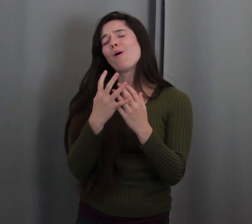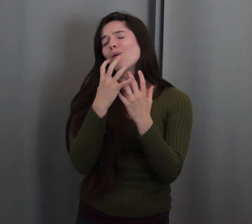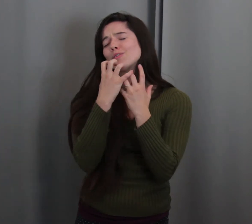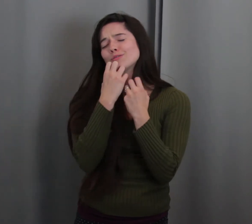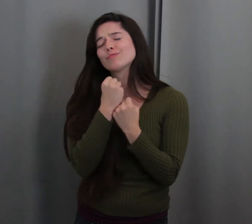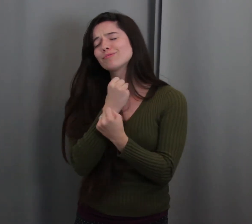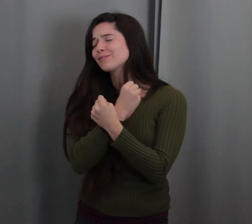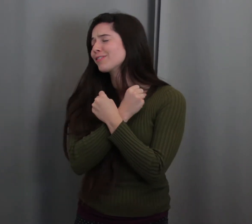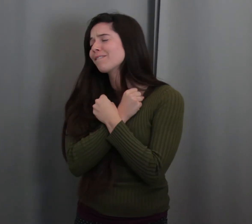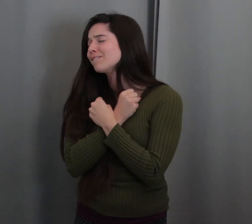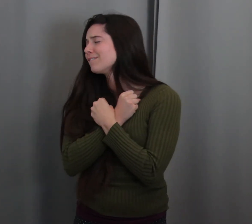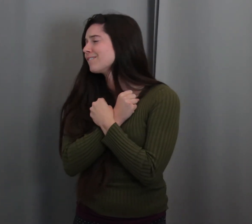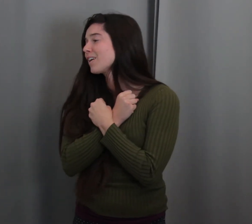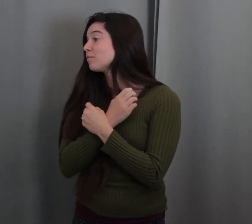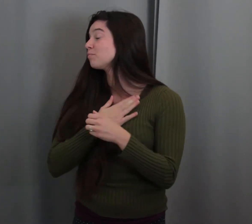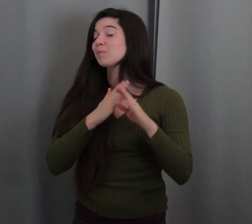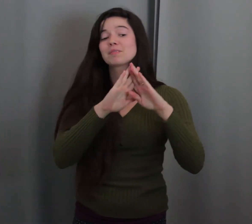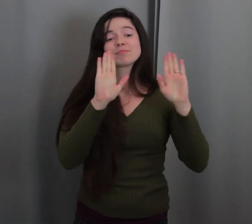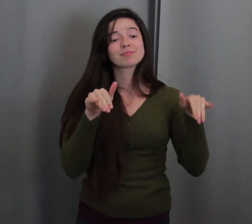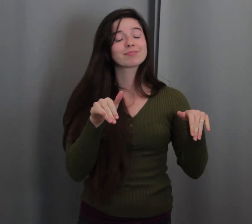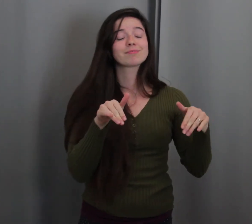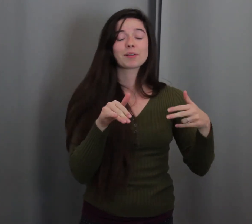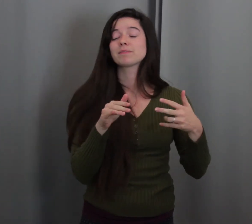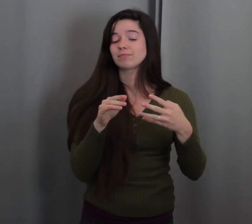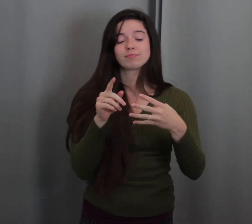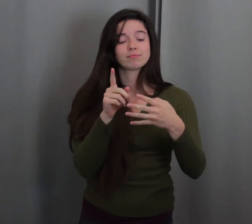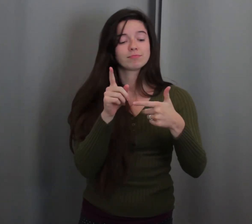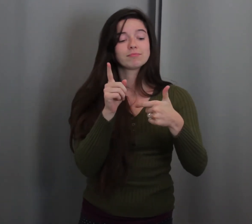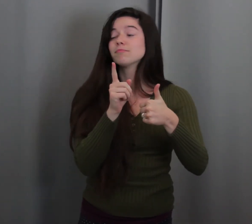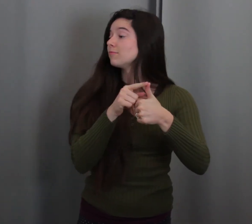was hopelessly crippled from a back injury.